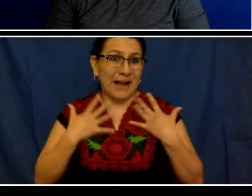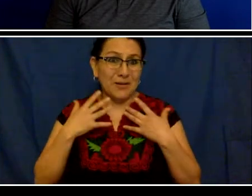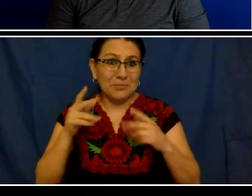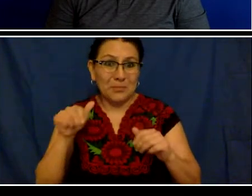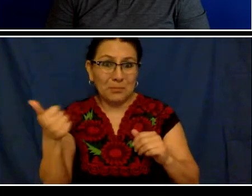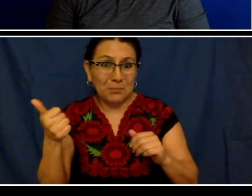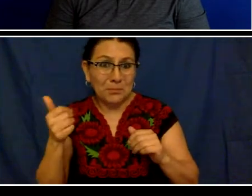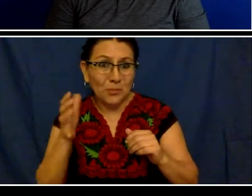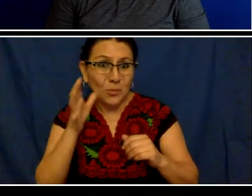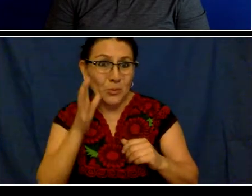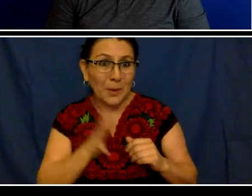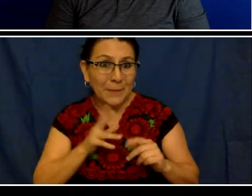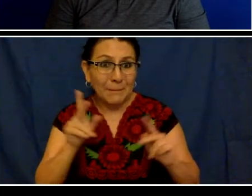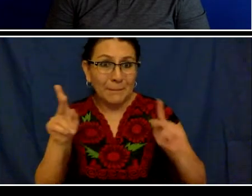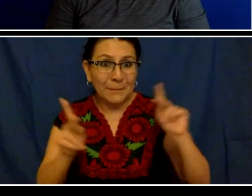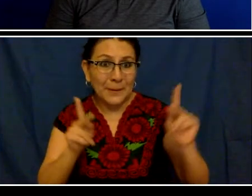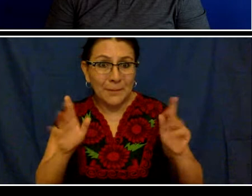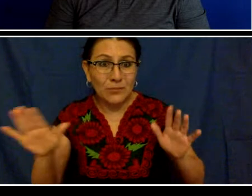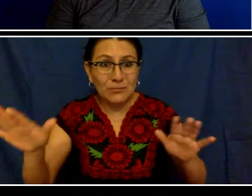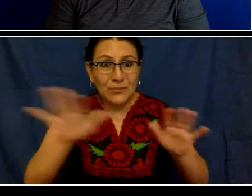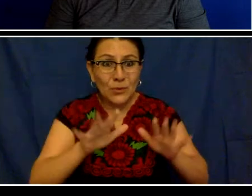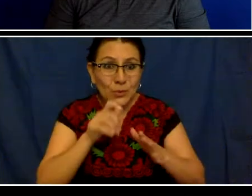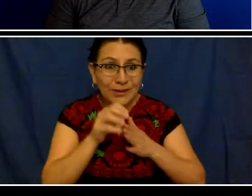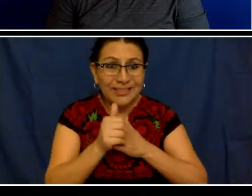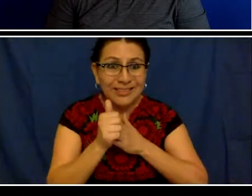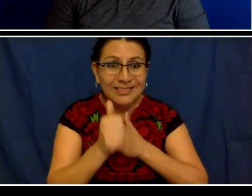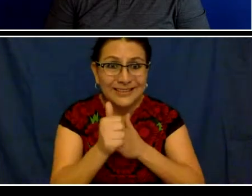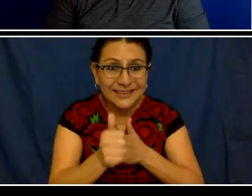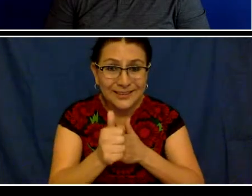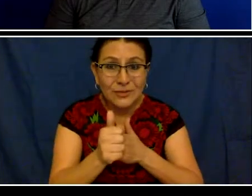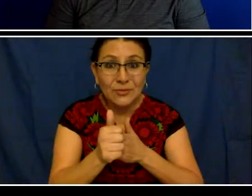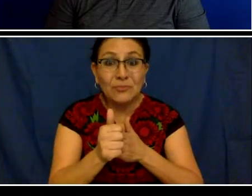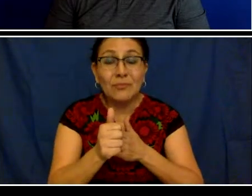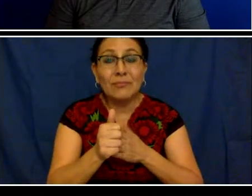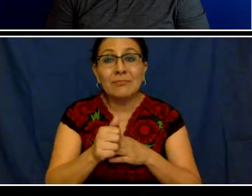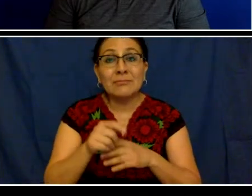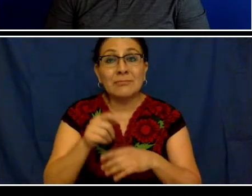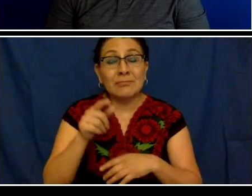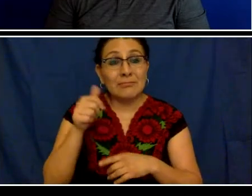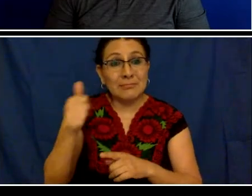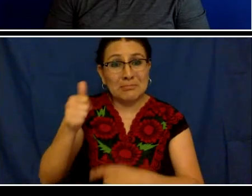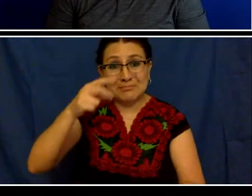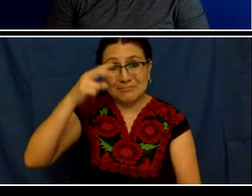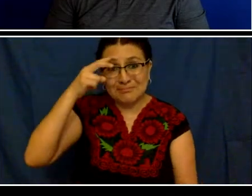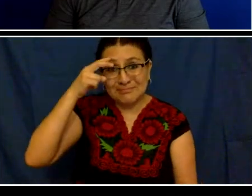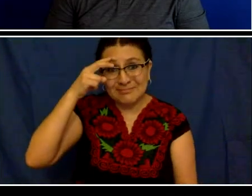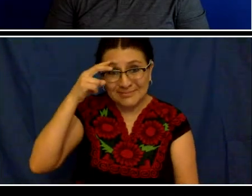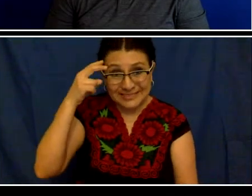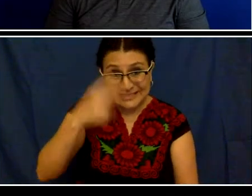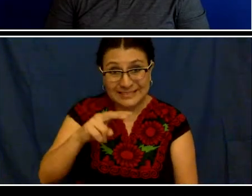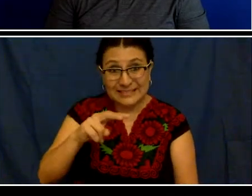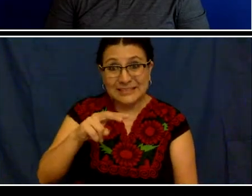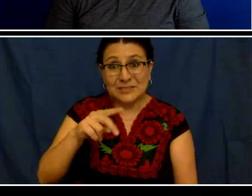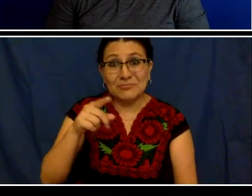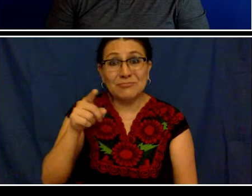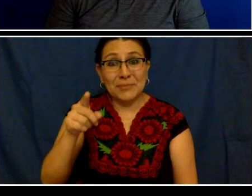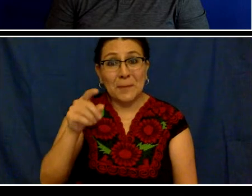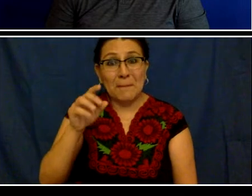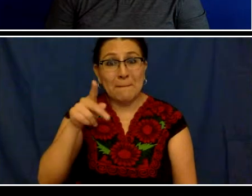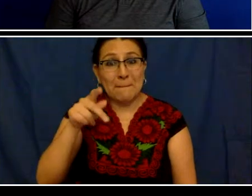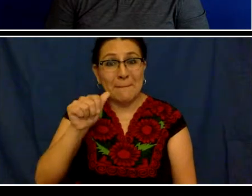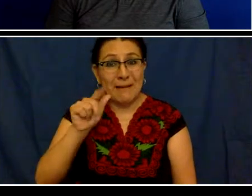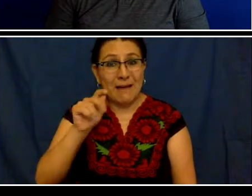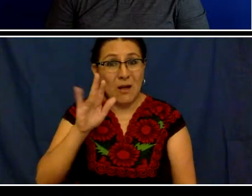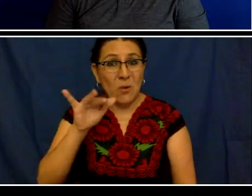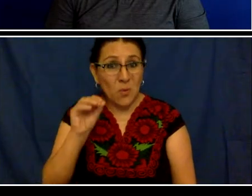And she was, wow, I don't know what to say, very inspirational woman. She was somebody who led her people.